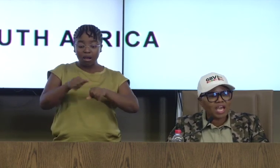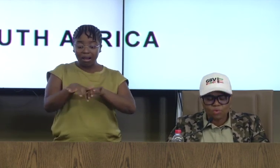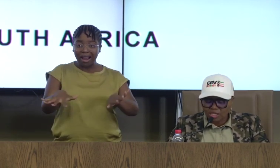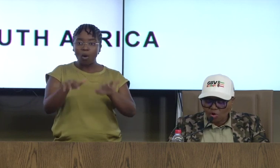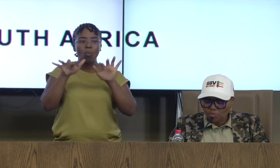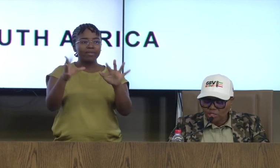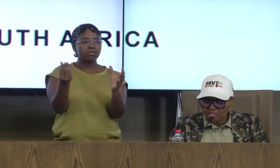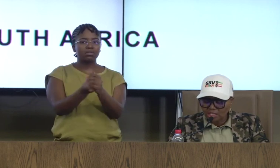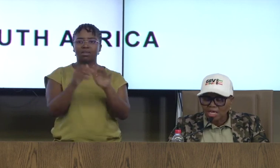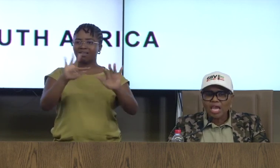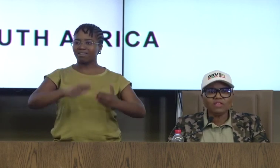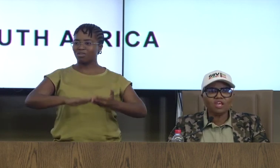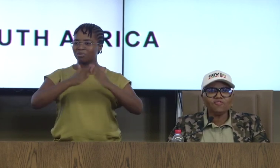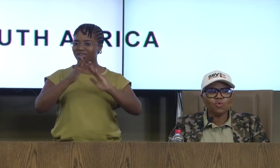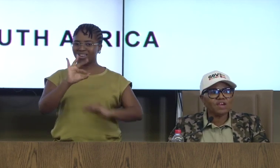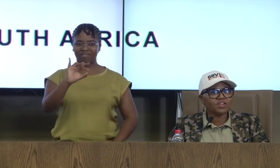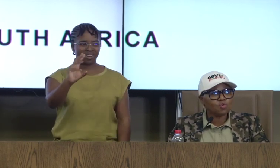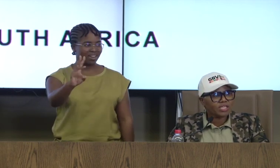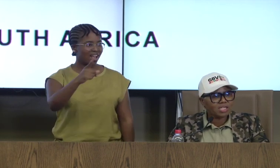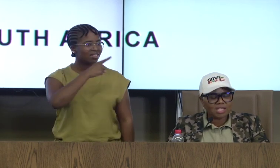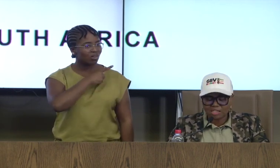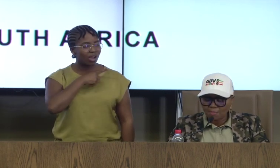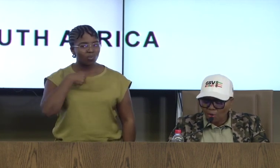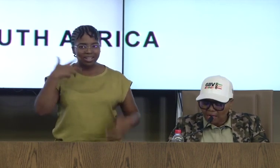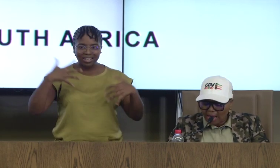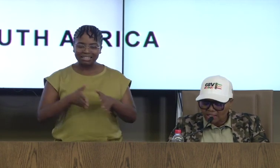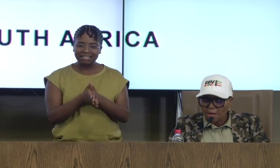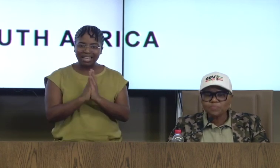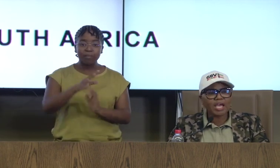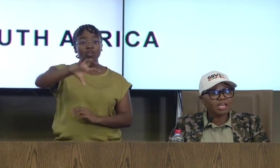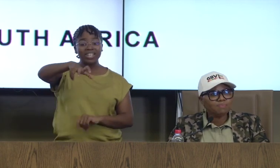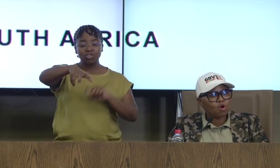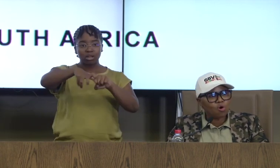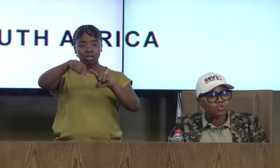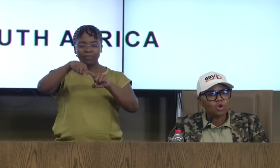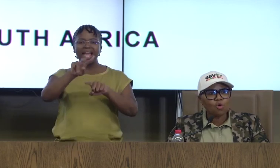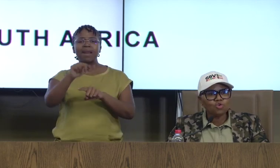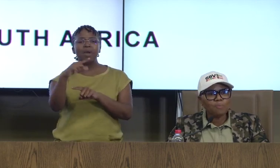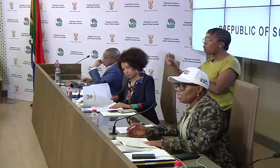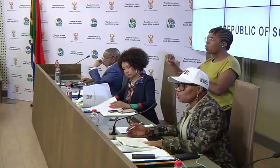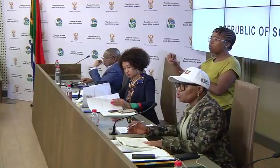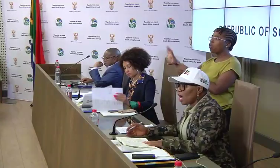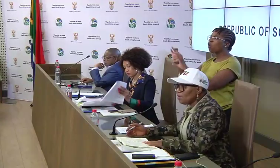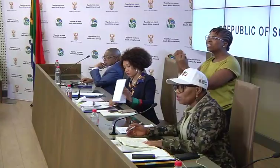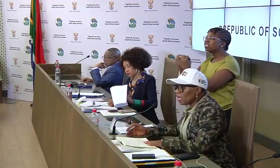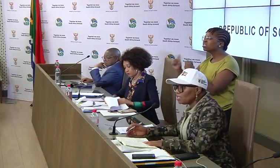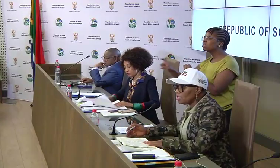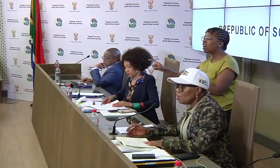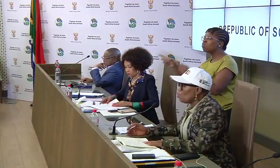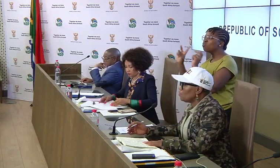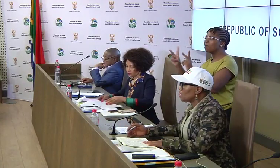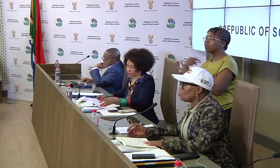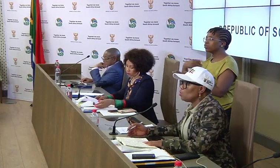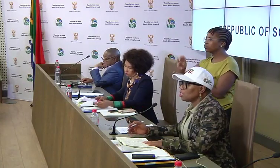are there with their communities, and therefore we have requested that they mobilize the NPOs who normally do the